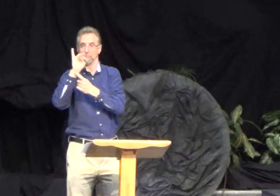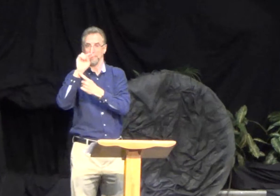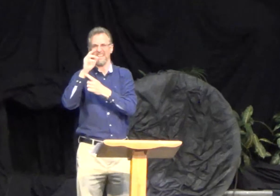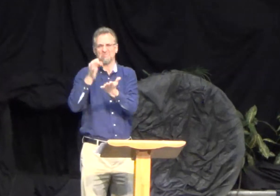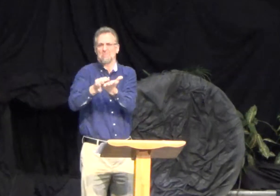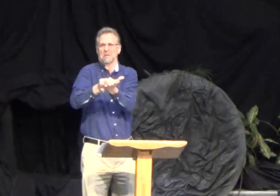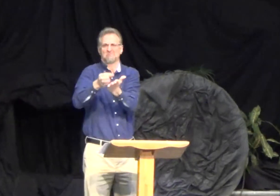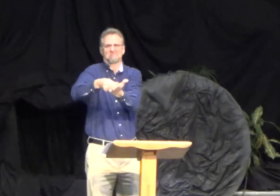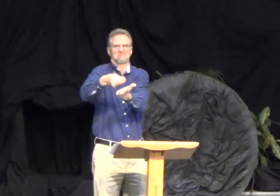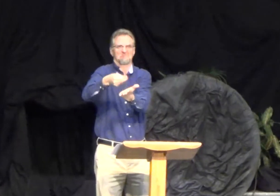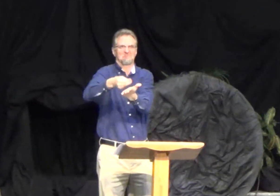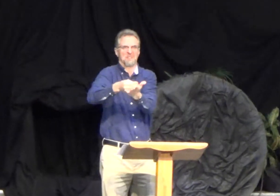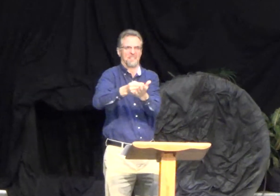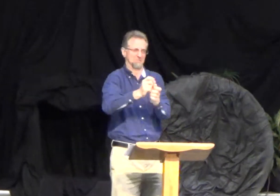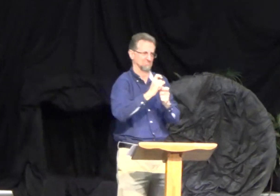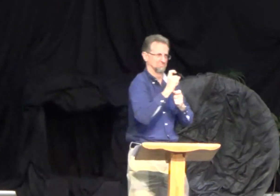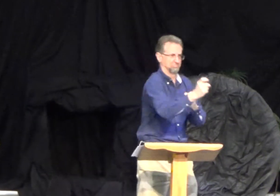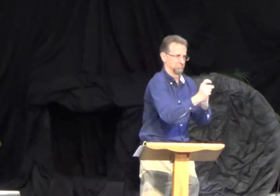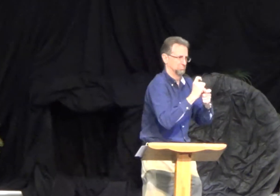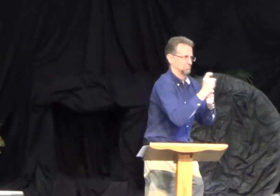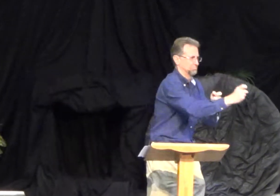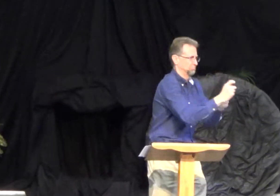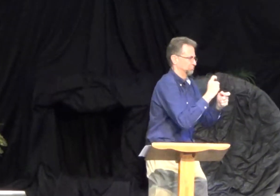and deliver to them 10 minutes.